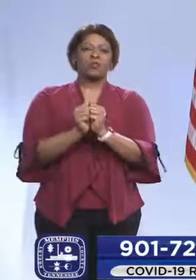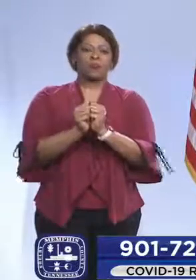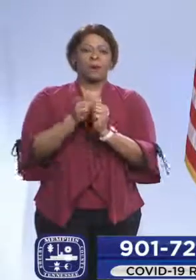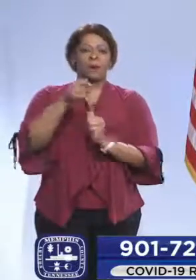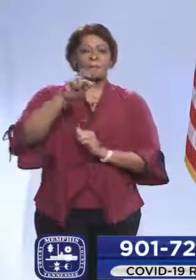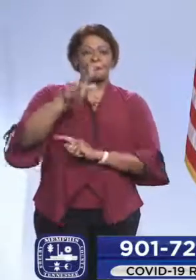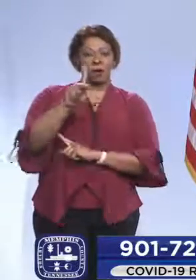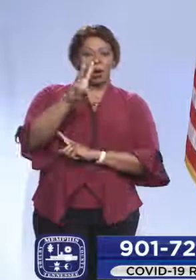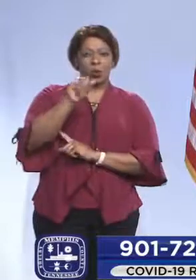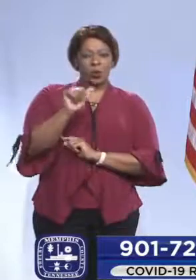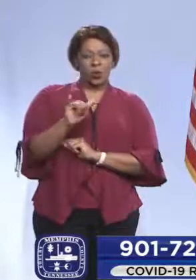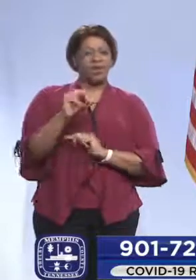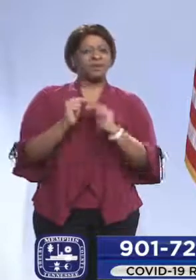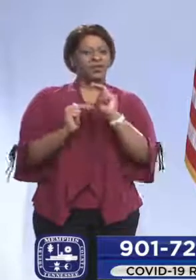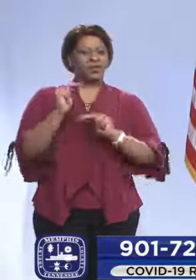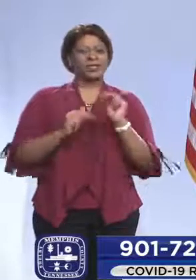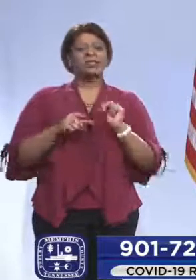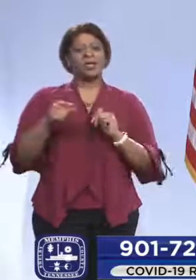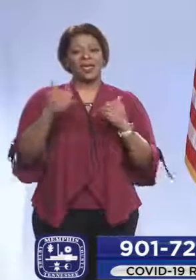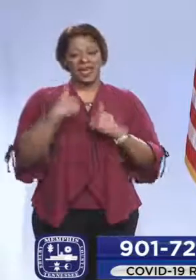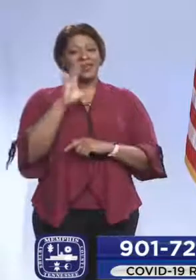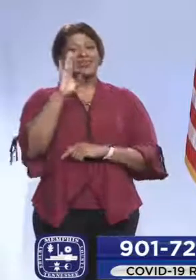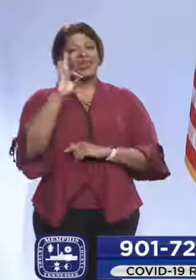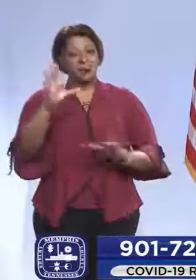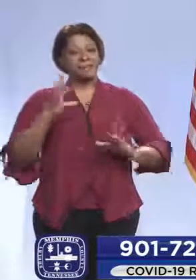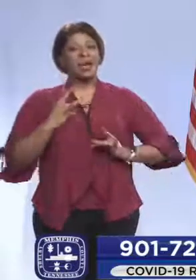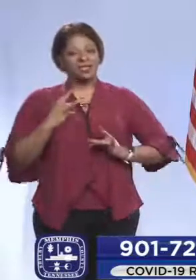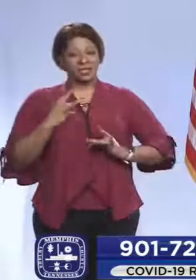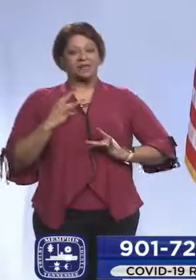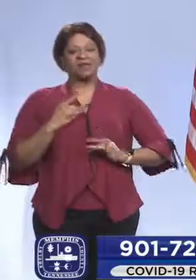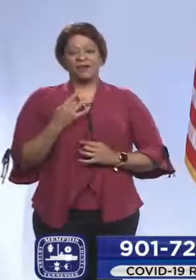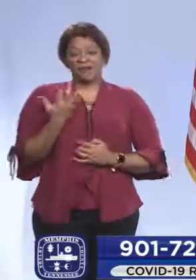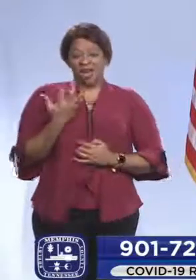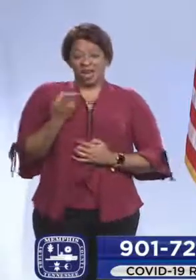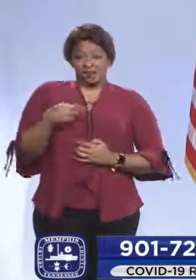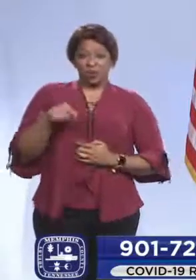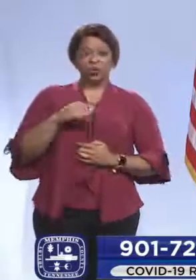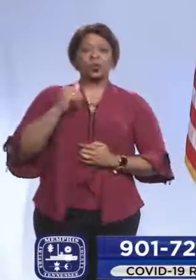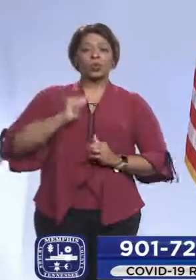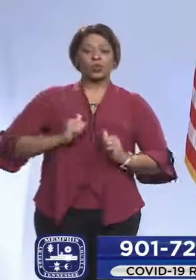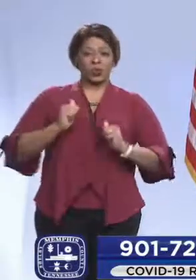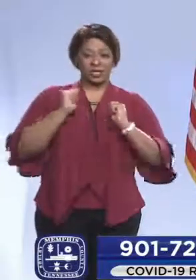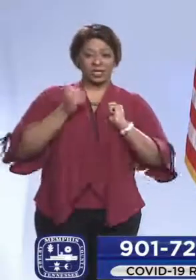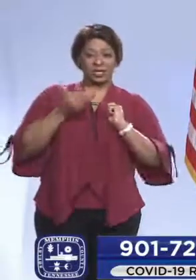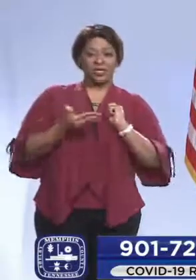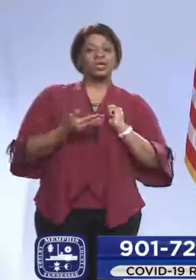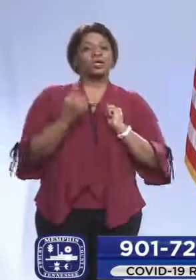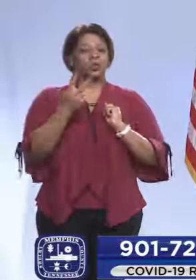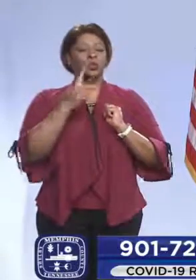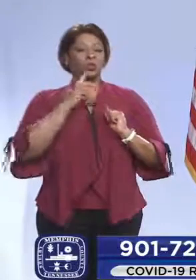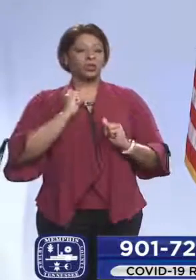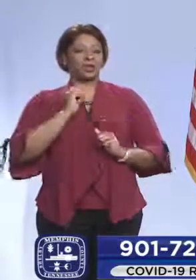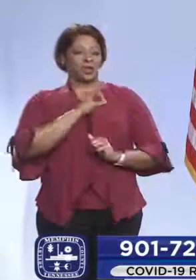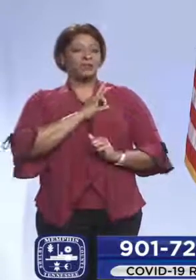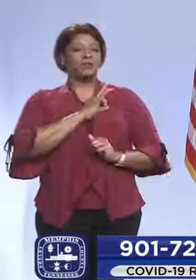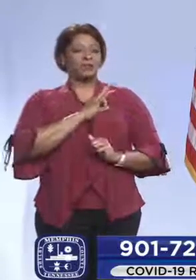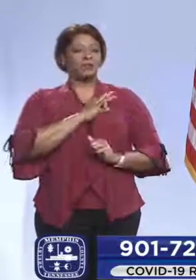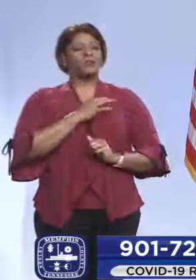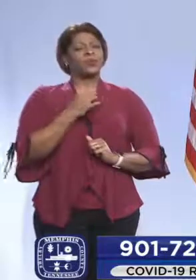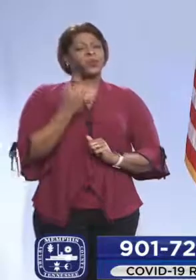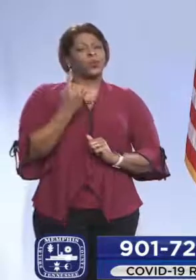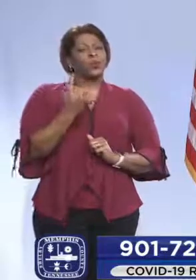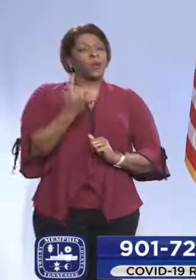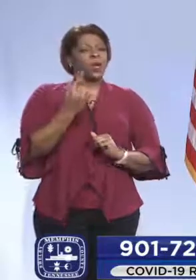Parkway facility. They also have 7 positive, 5 amongst residents and 2 amongst staff. And when there's